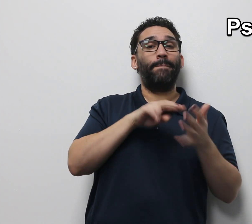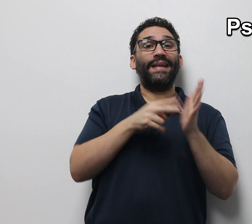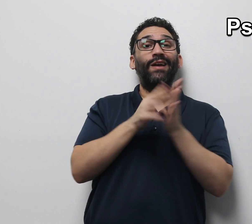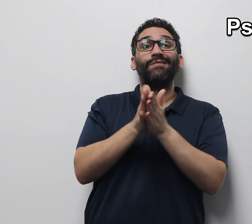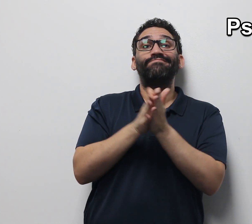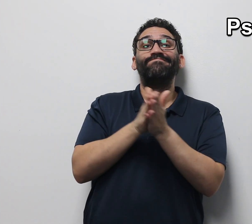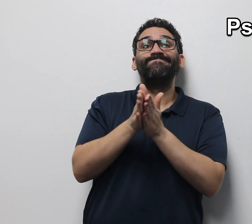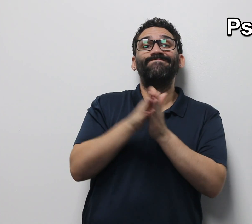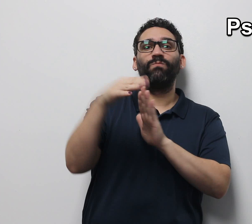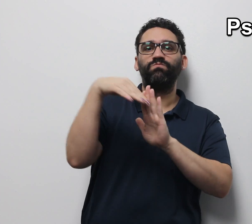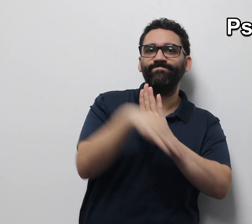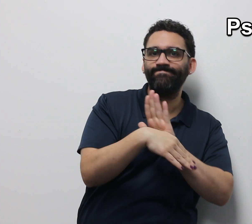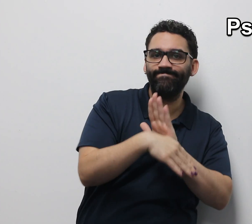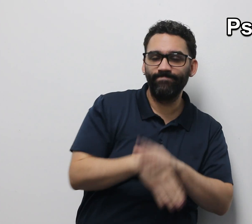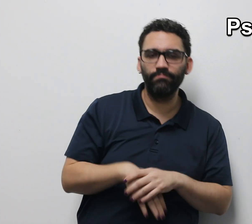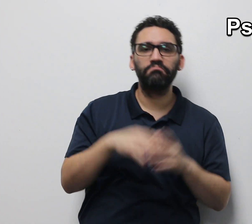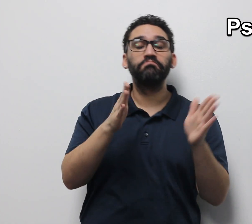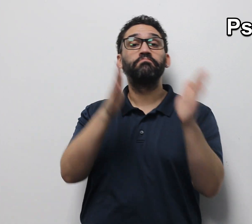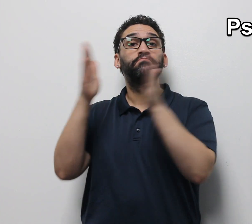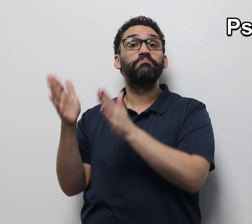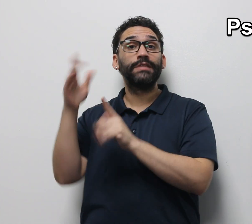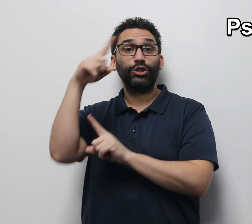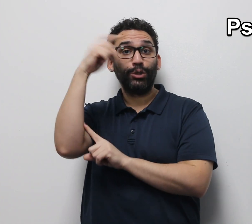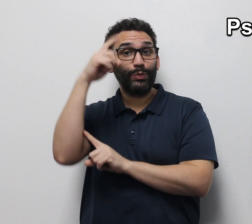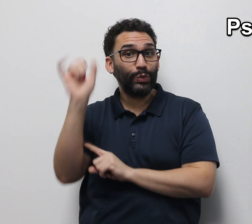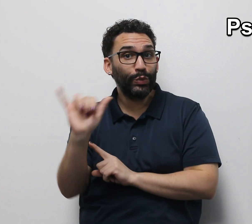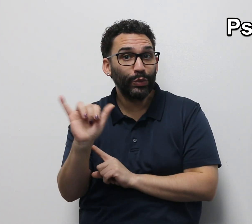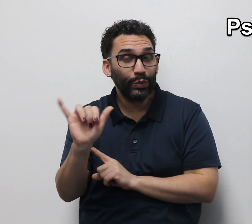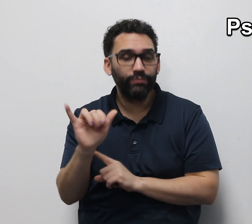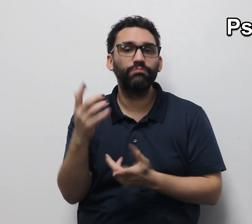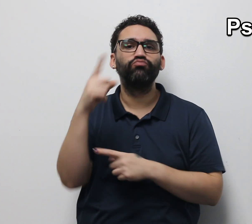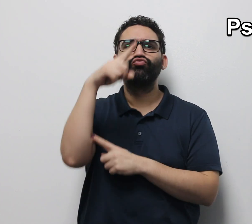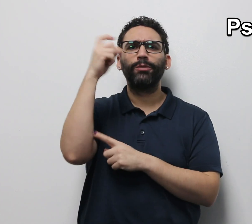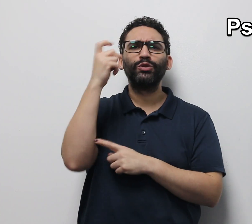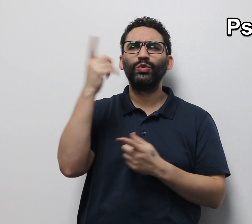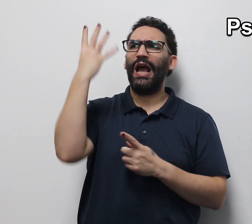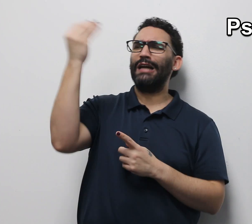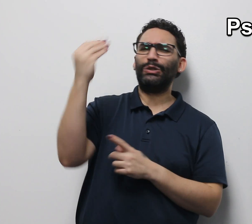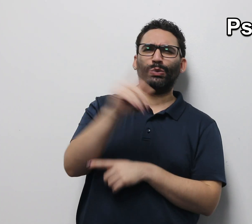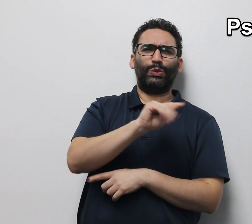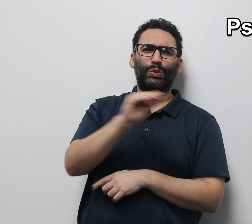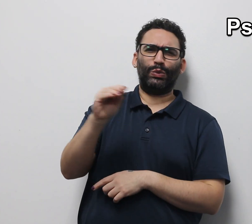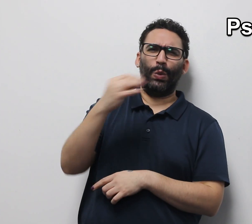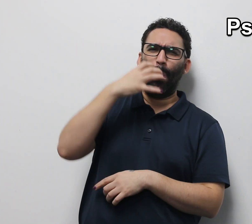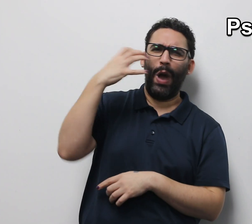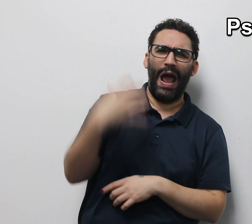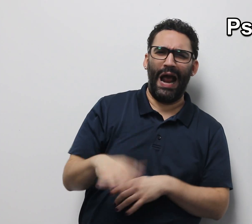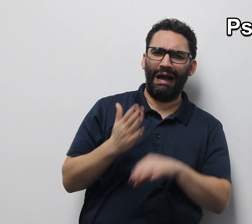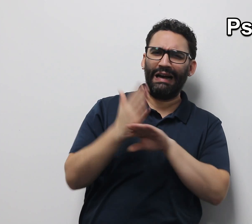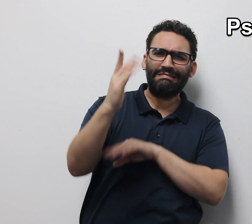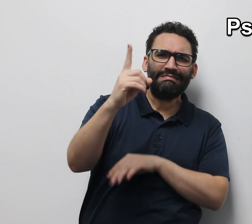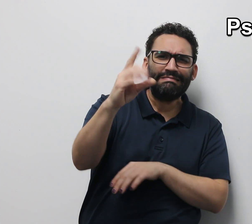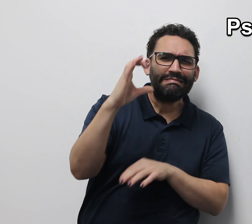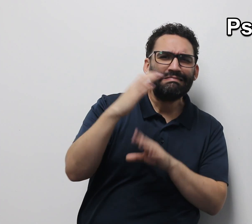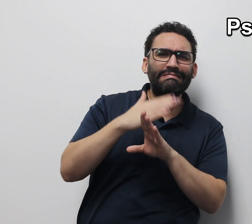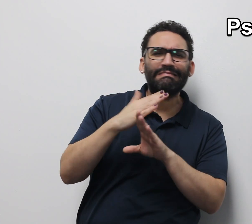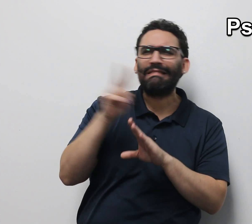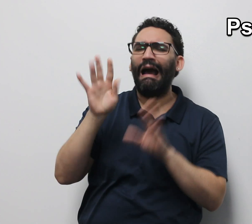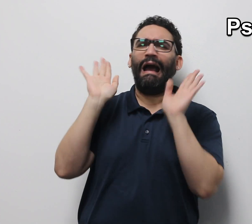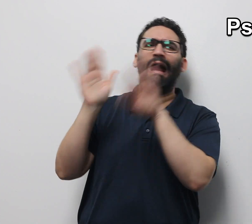interest in doing these activities is declining. And the same concept with summertime. If the temperature is too hot, people would rather stay inside where